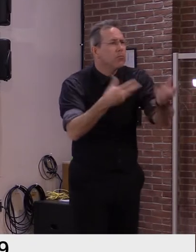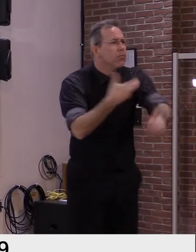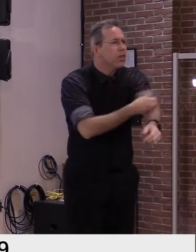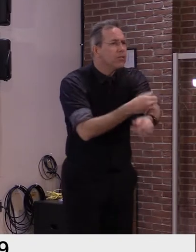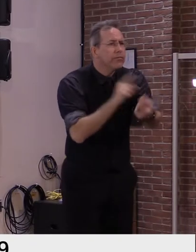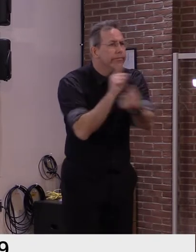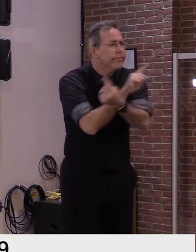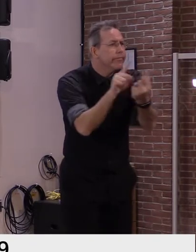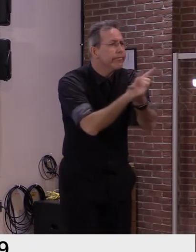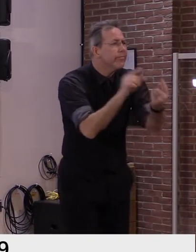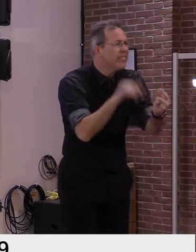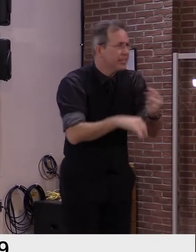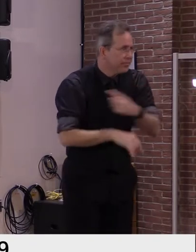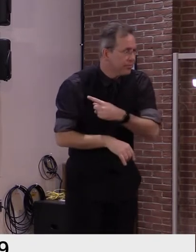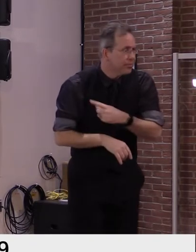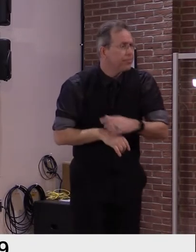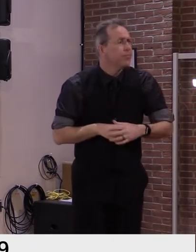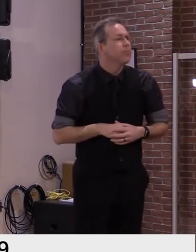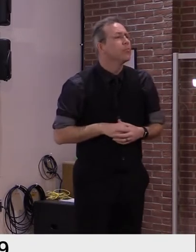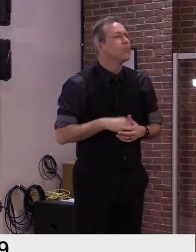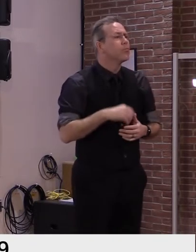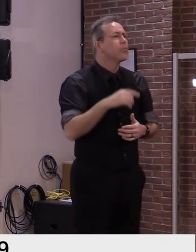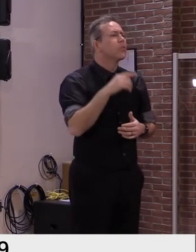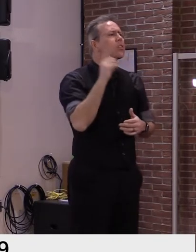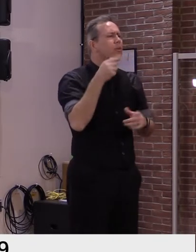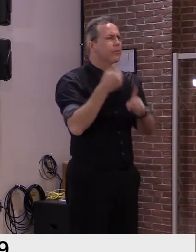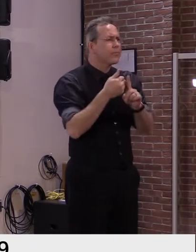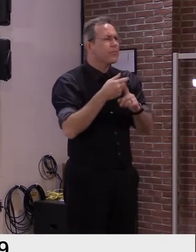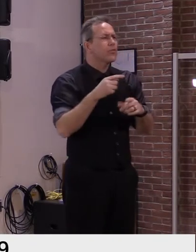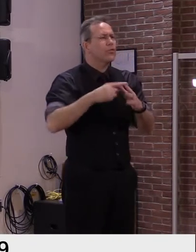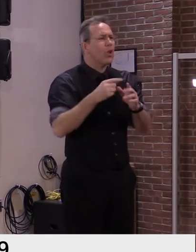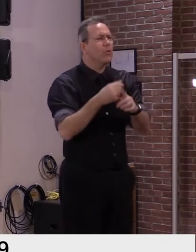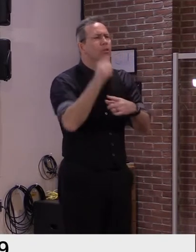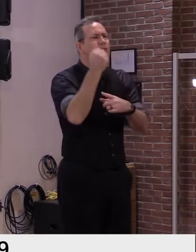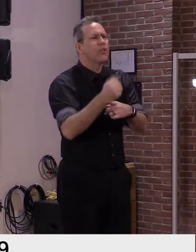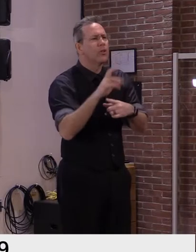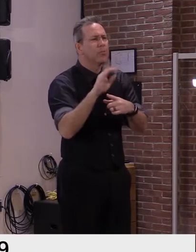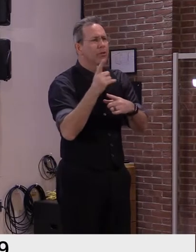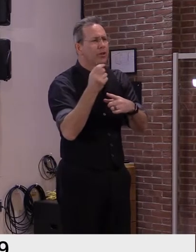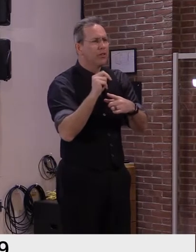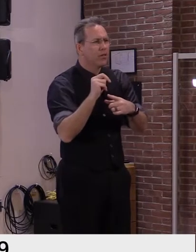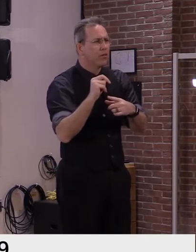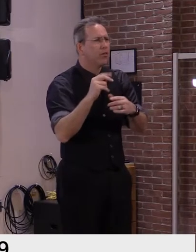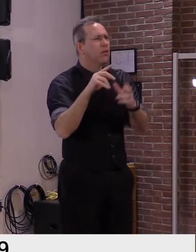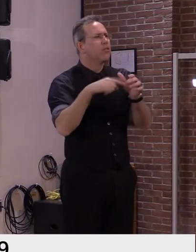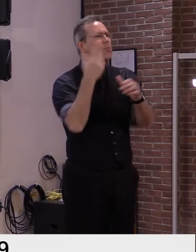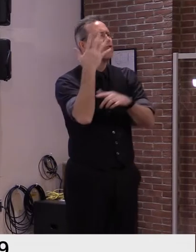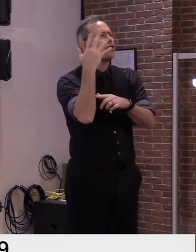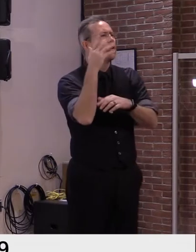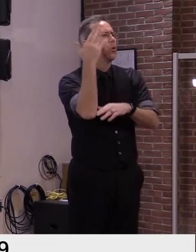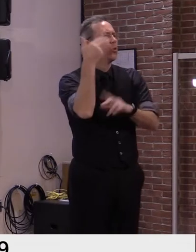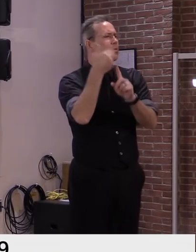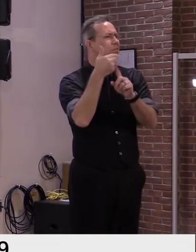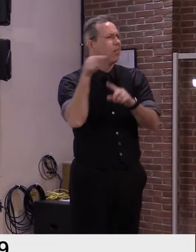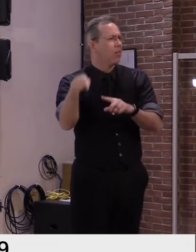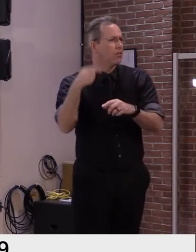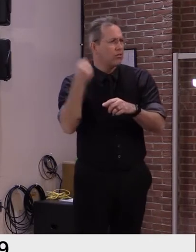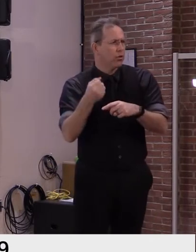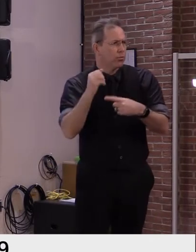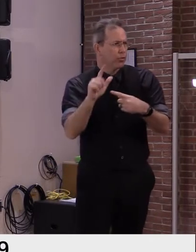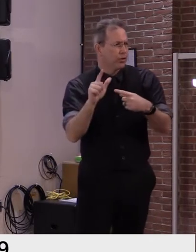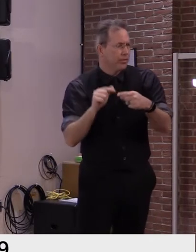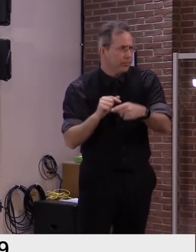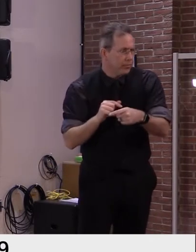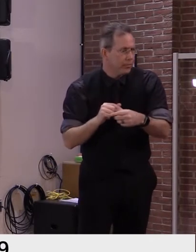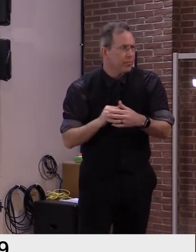administer vaccines in South Burlington at the DoubleTree Hotel, and starting next week, their efforts will expand to Barrie